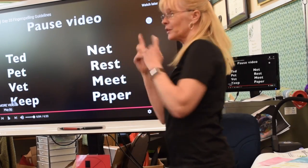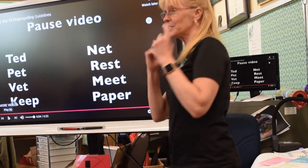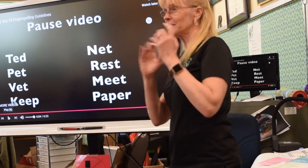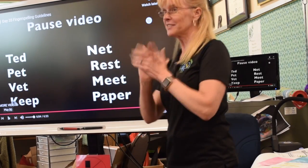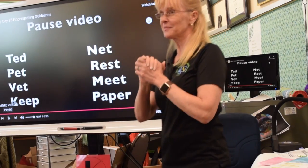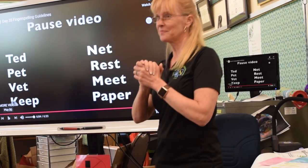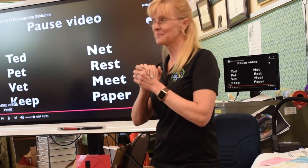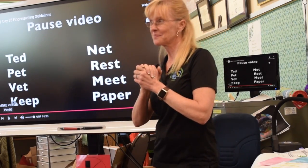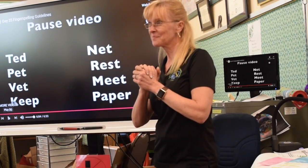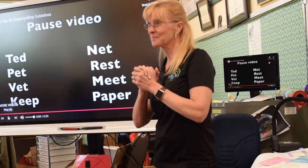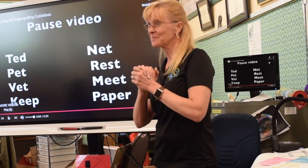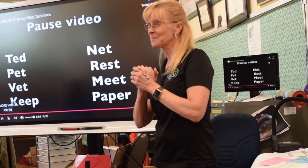questions?